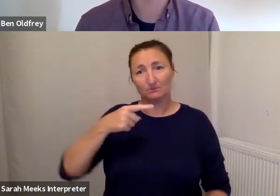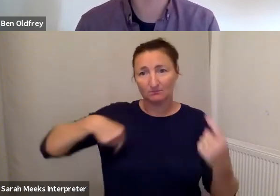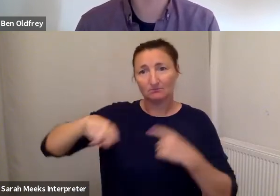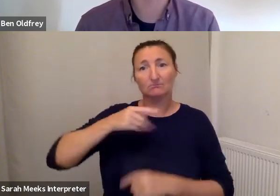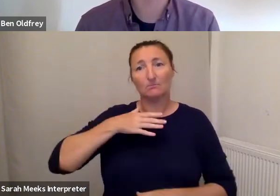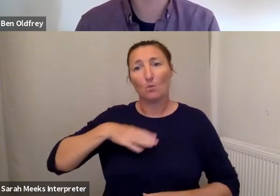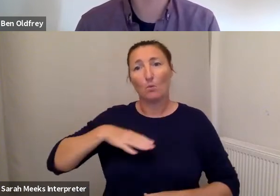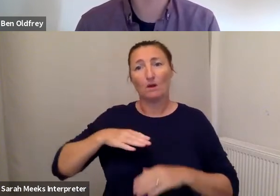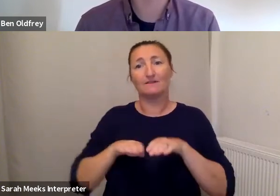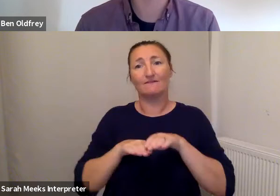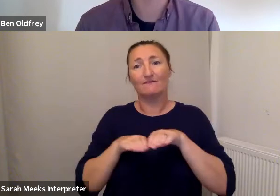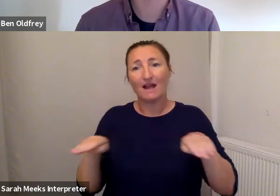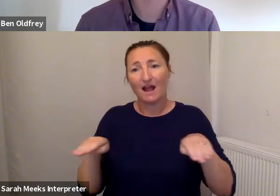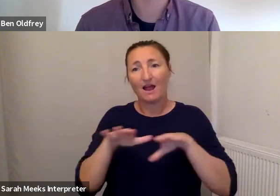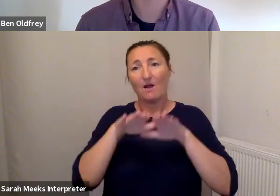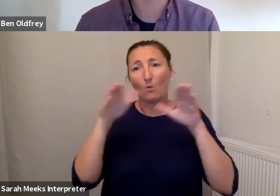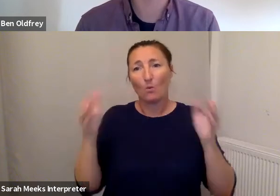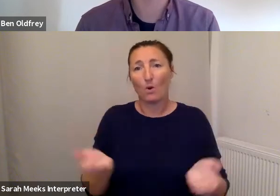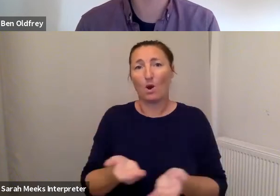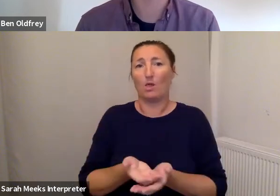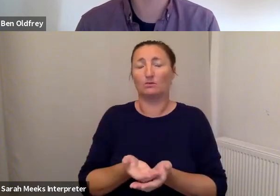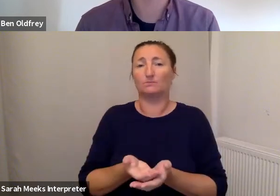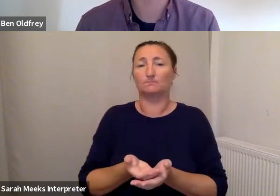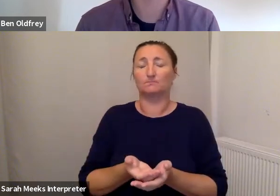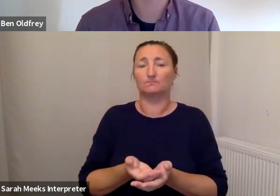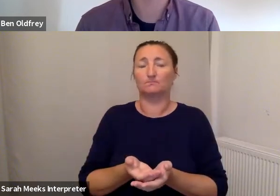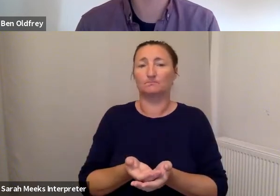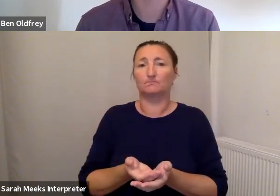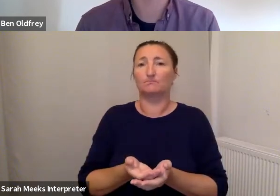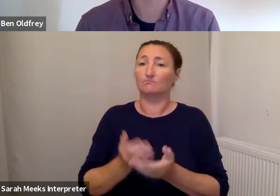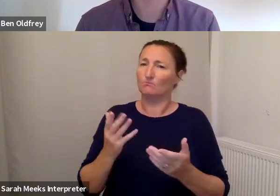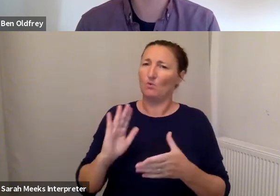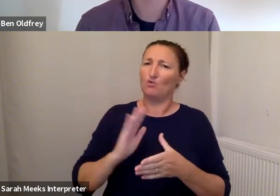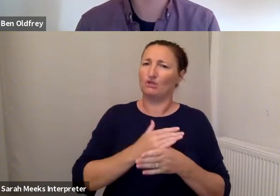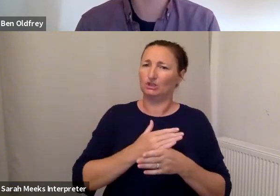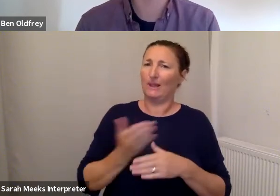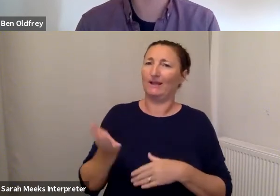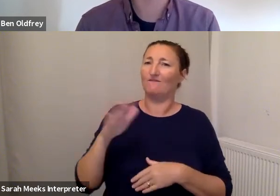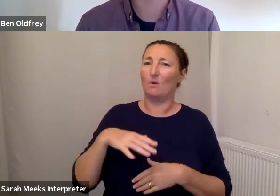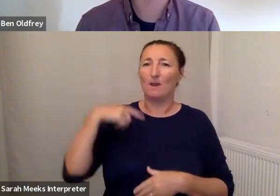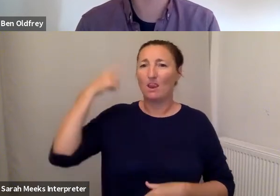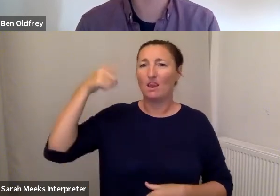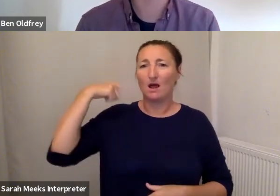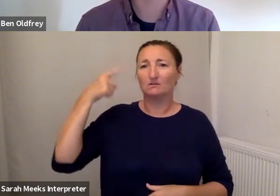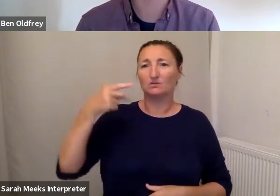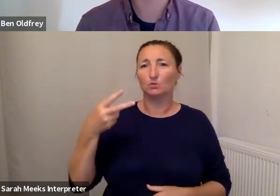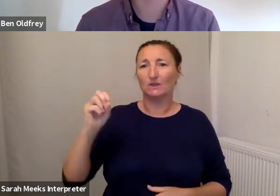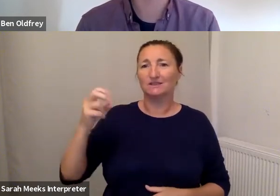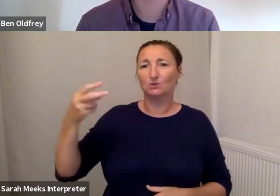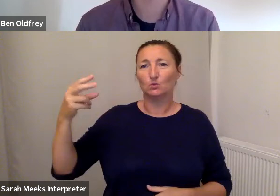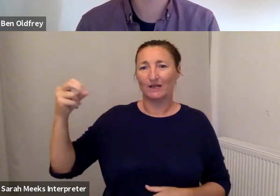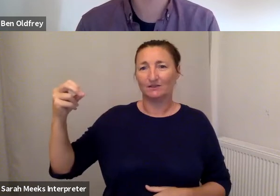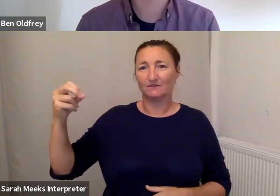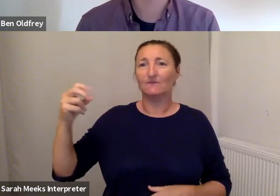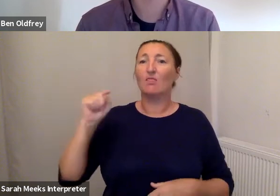what today's meeting, even COP, is about. It was born out of the London 212 Paralympic